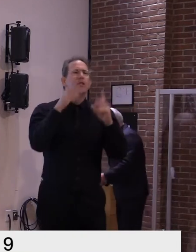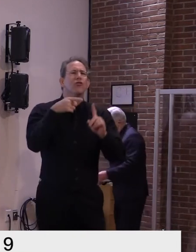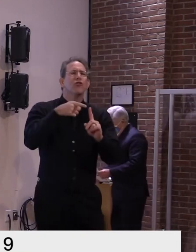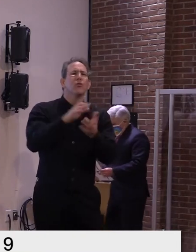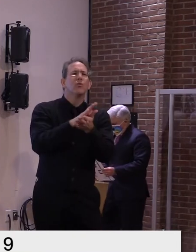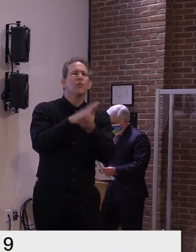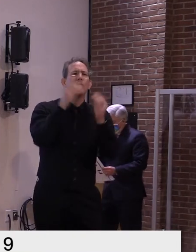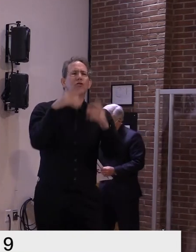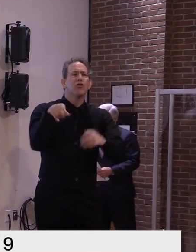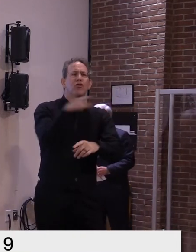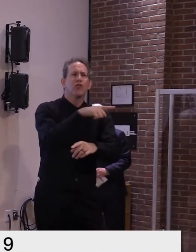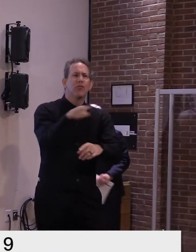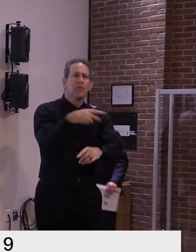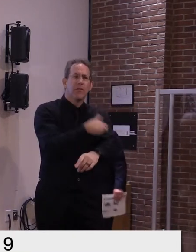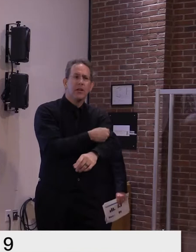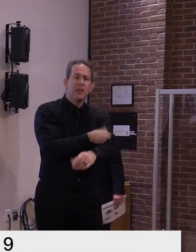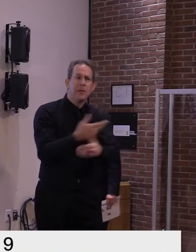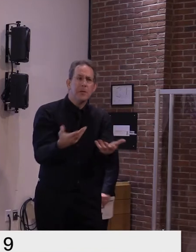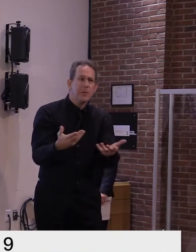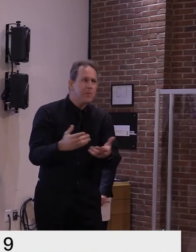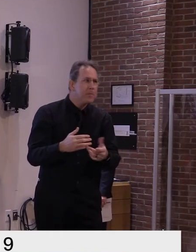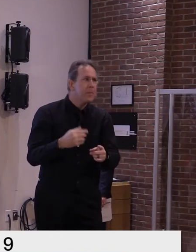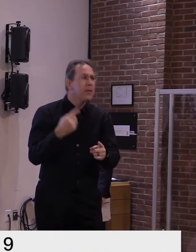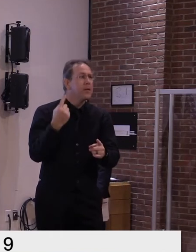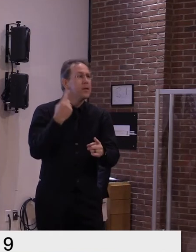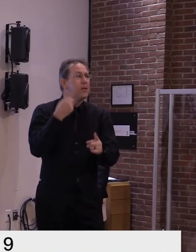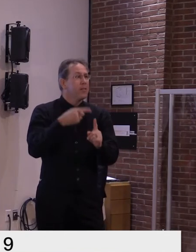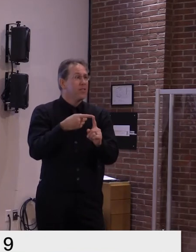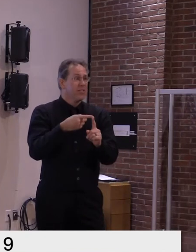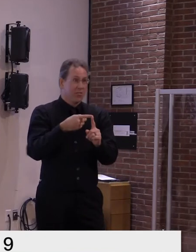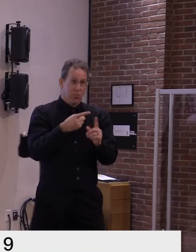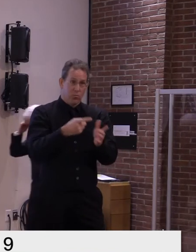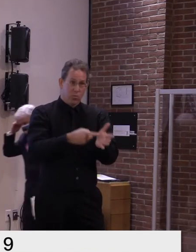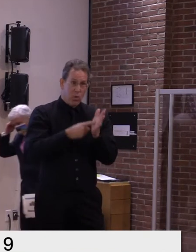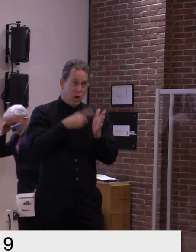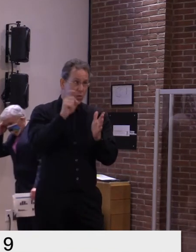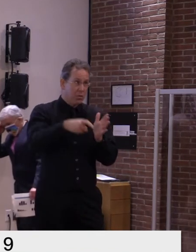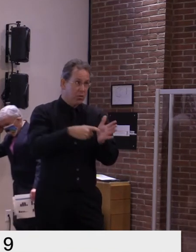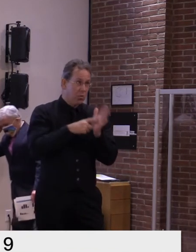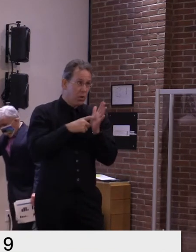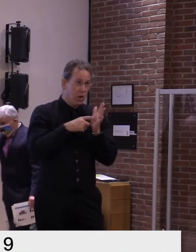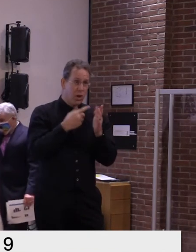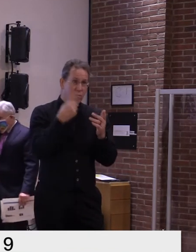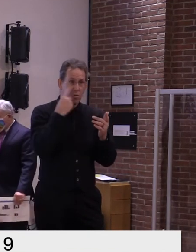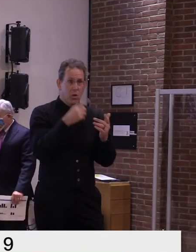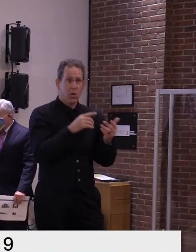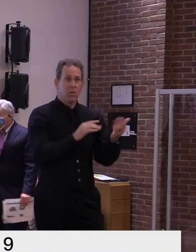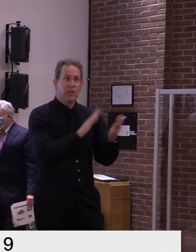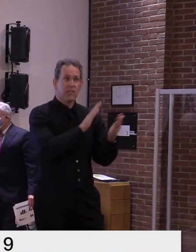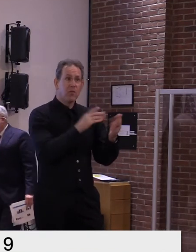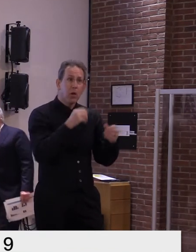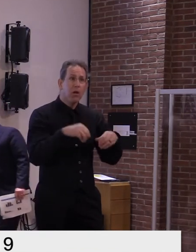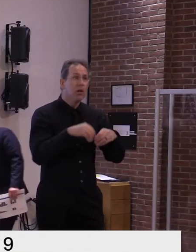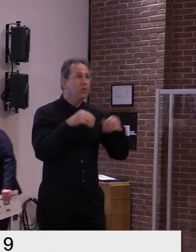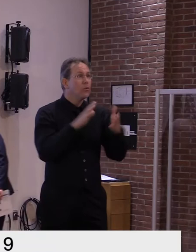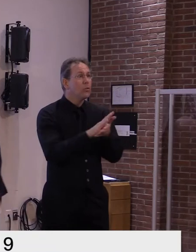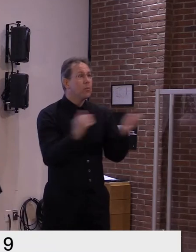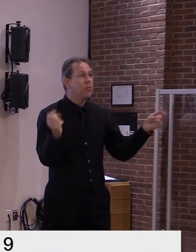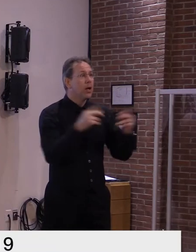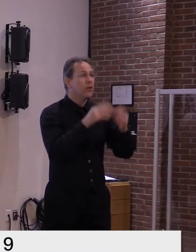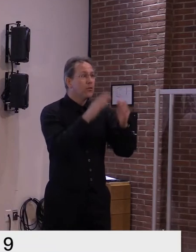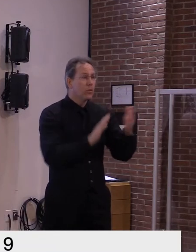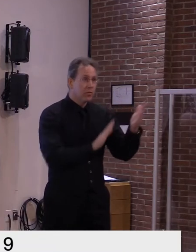a prerequisite for that goal of moving back to full in-person, that teachers are